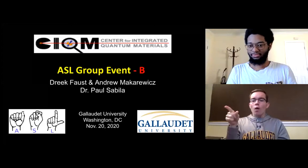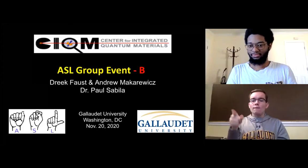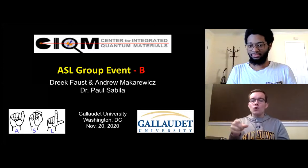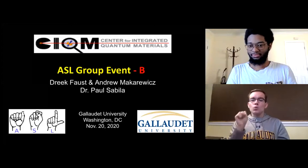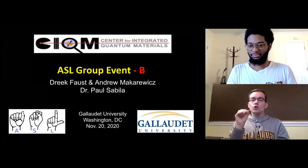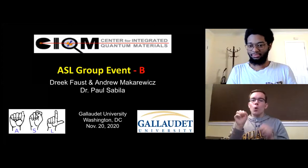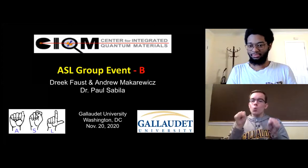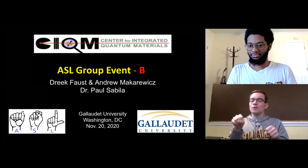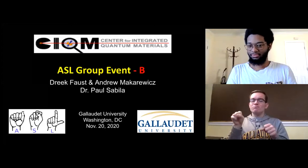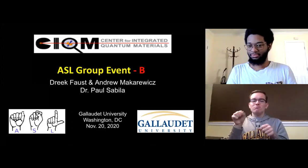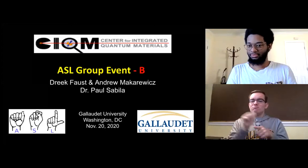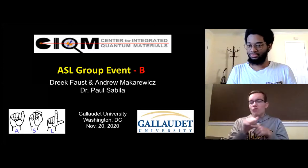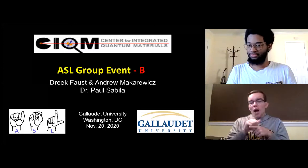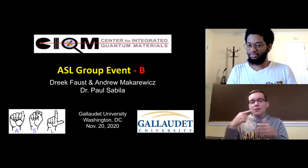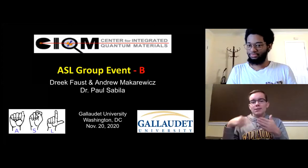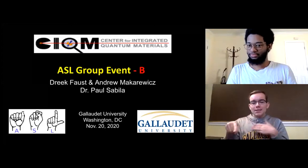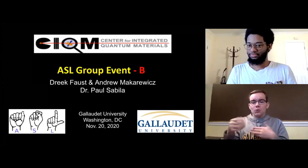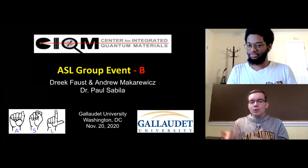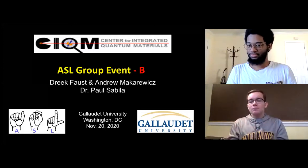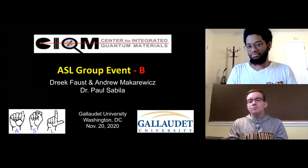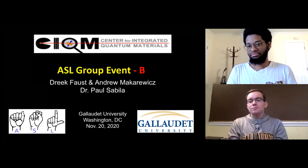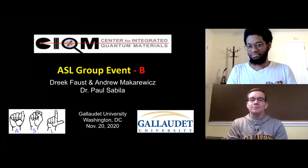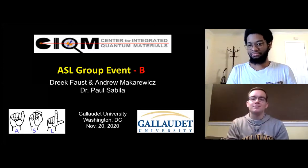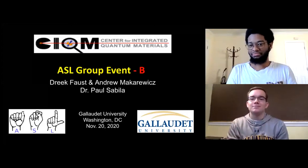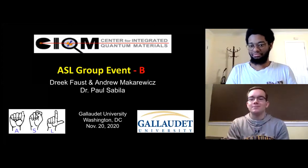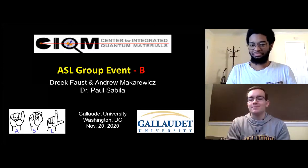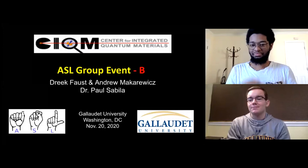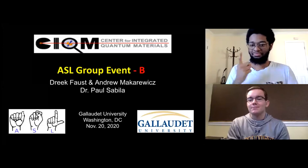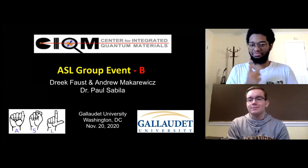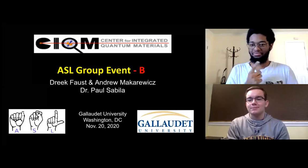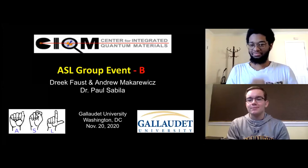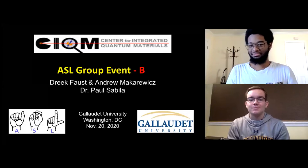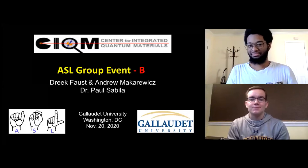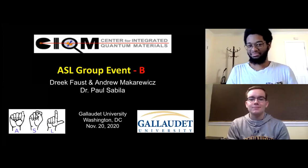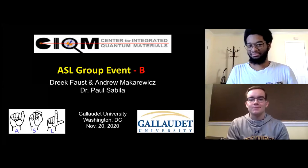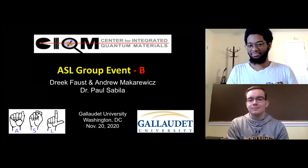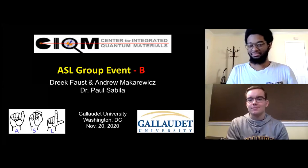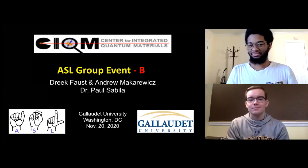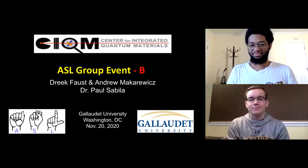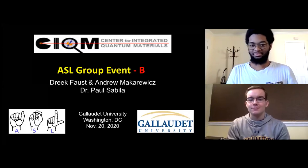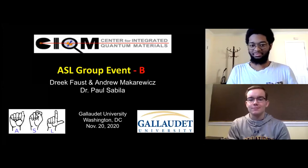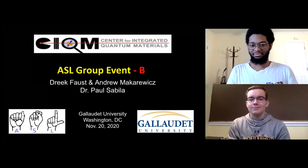So we wanted to go ahead and record our presentation for all of you so you can continue to practice next week.